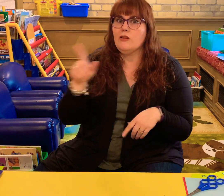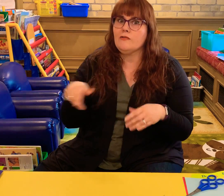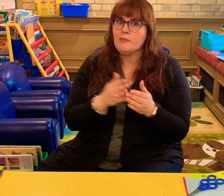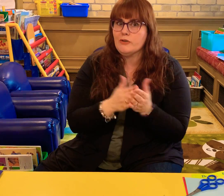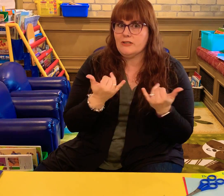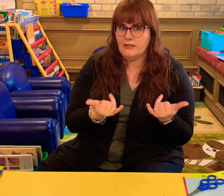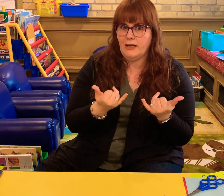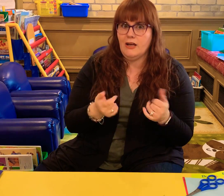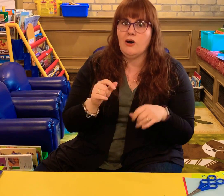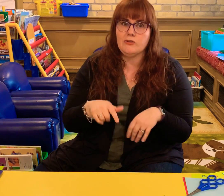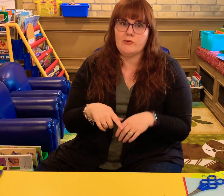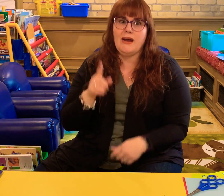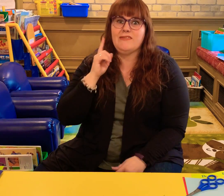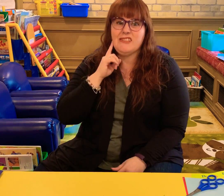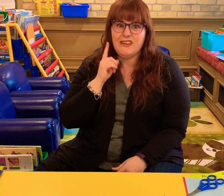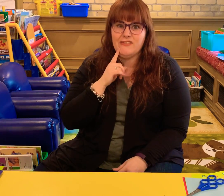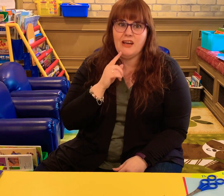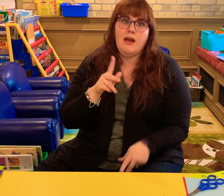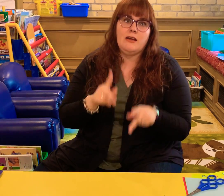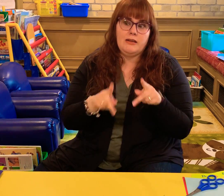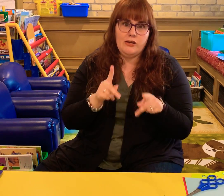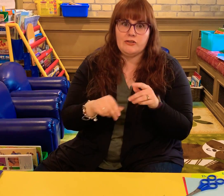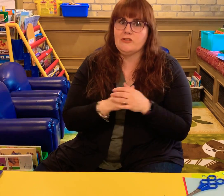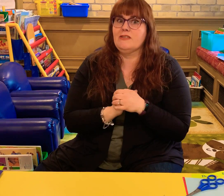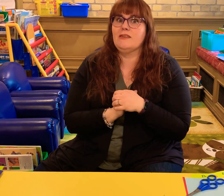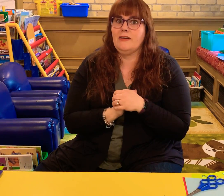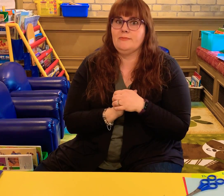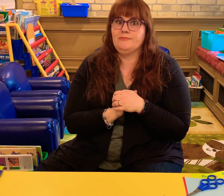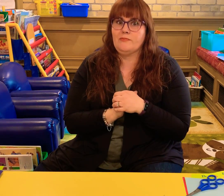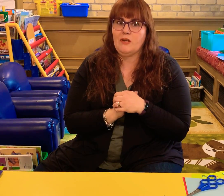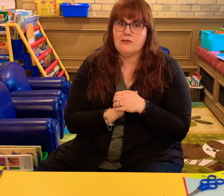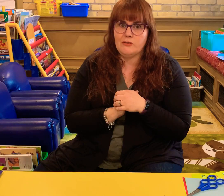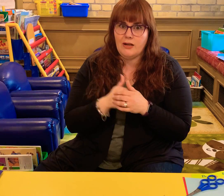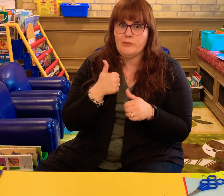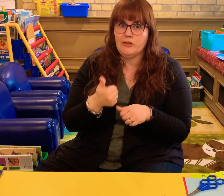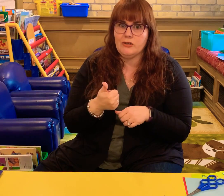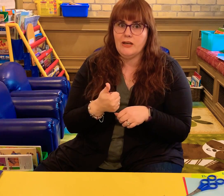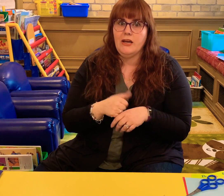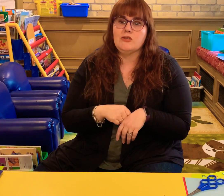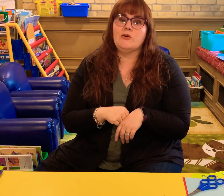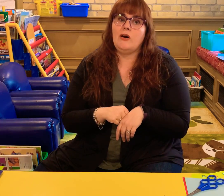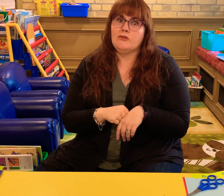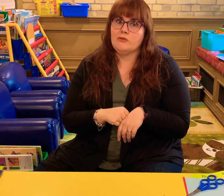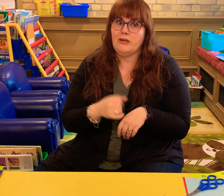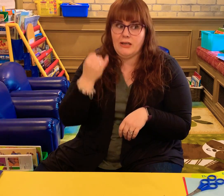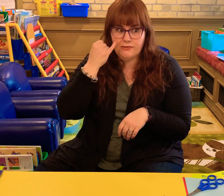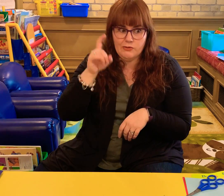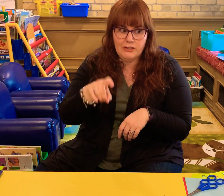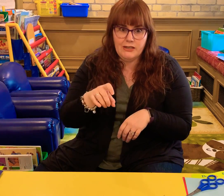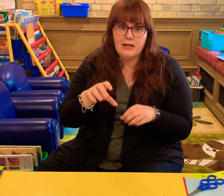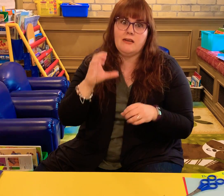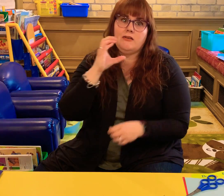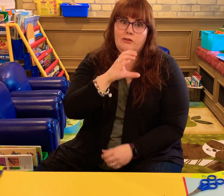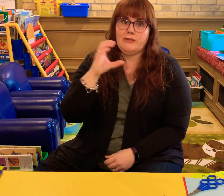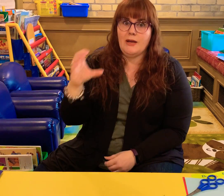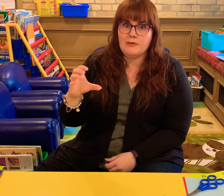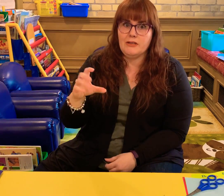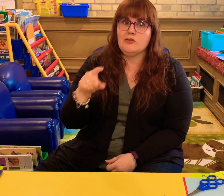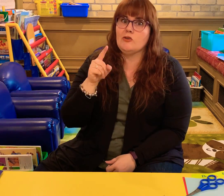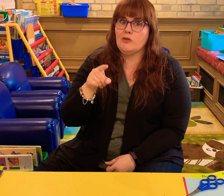of our books today also have Deaf characters inside so that would be good so also if you need closed captionings turn them